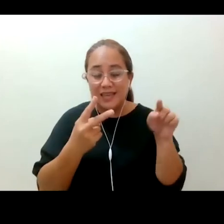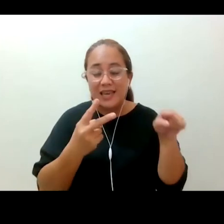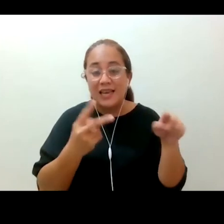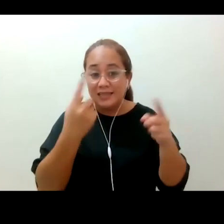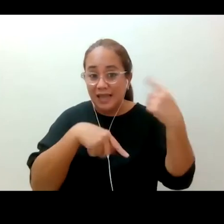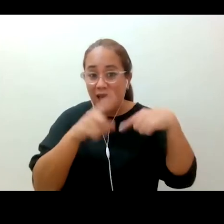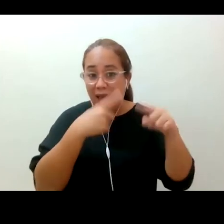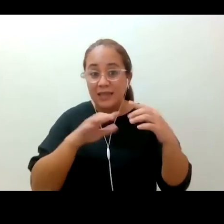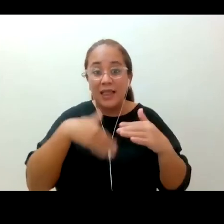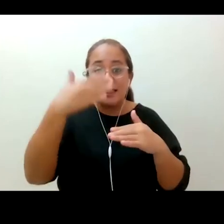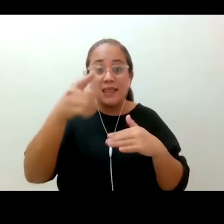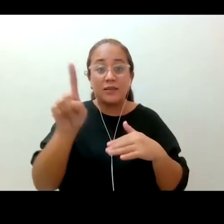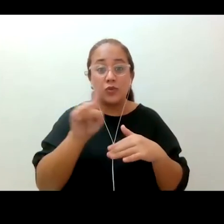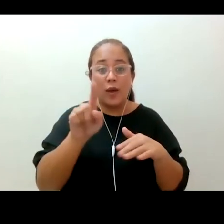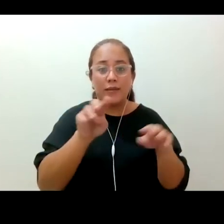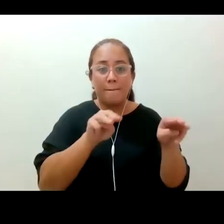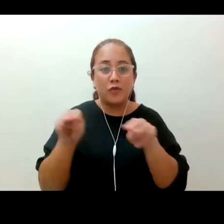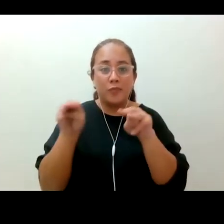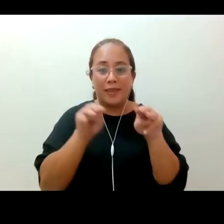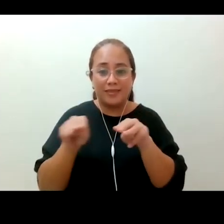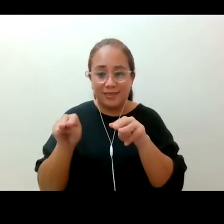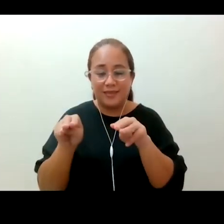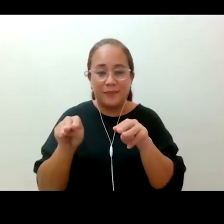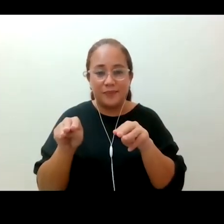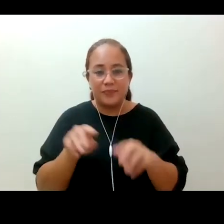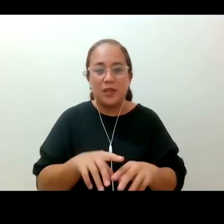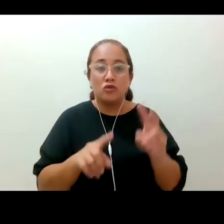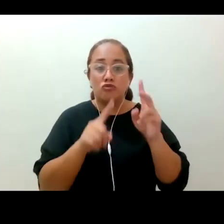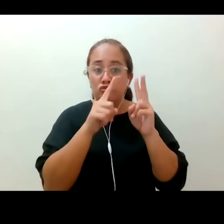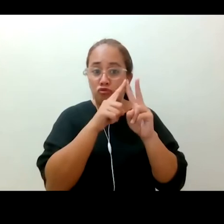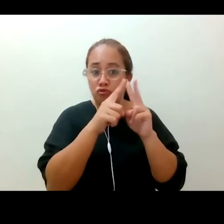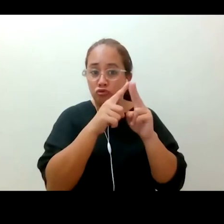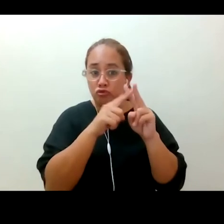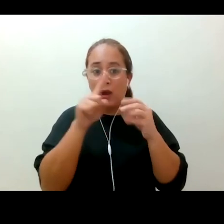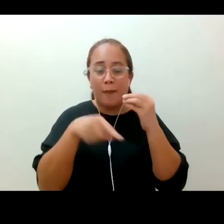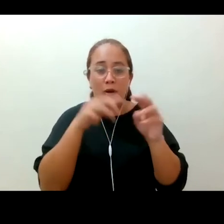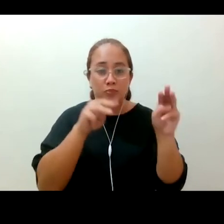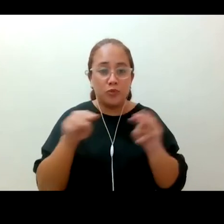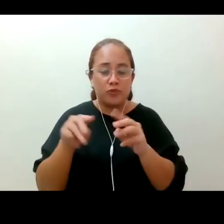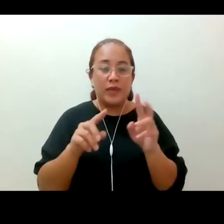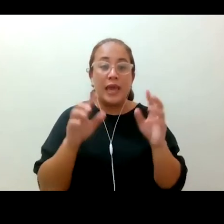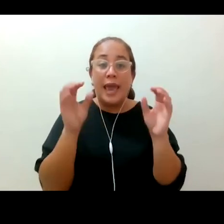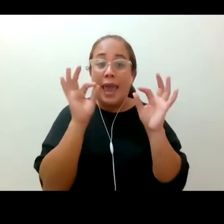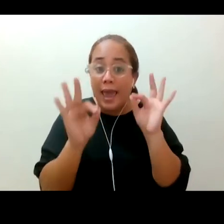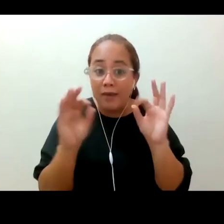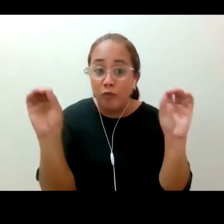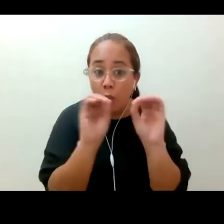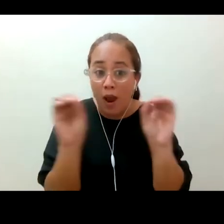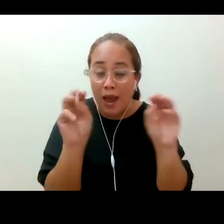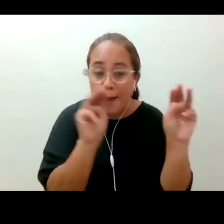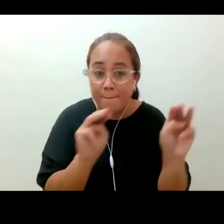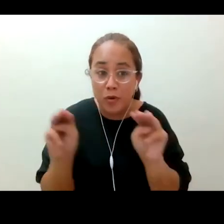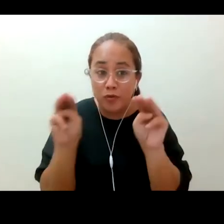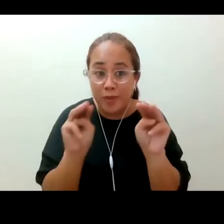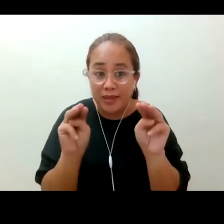movement. So 2 things to note about movements. If there's no movement compared with